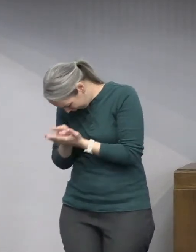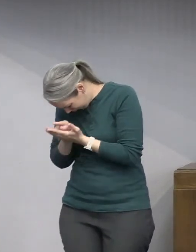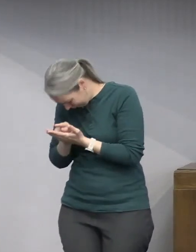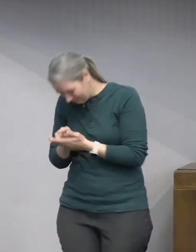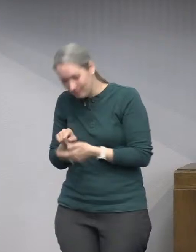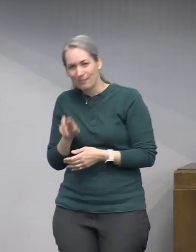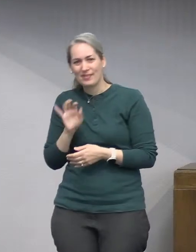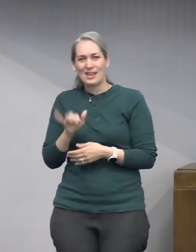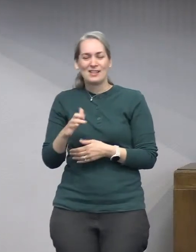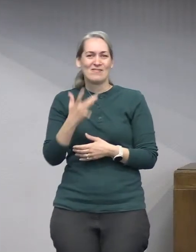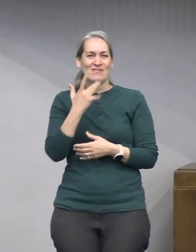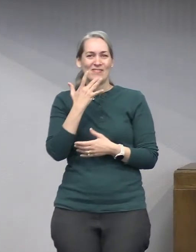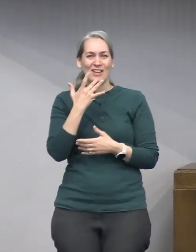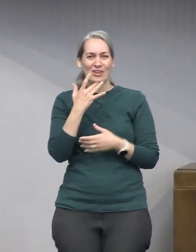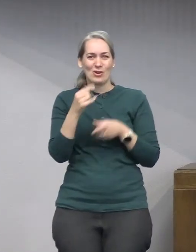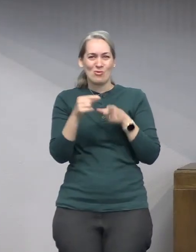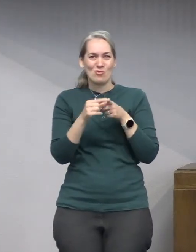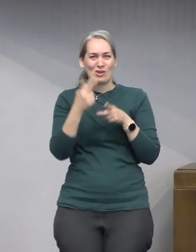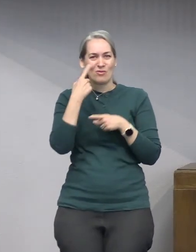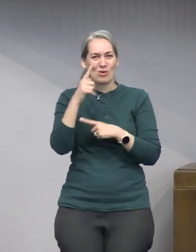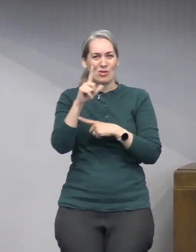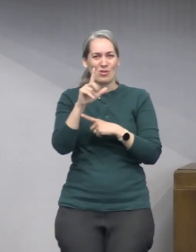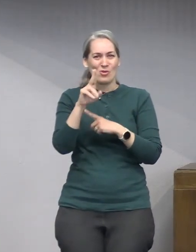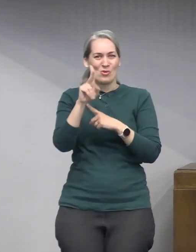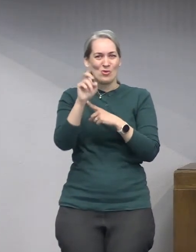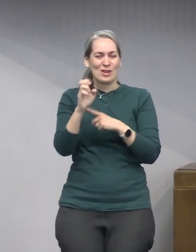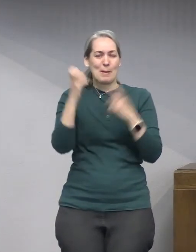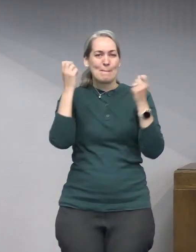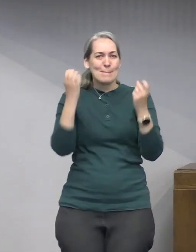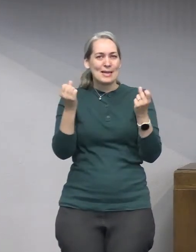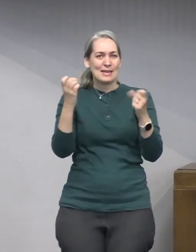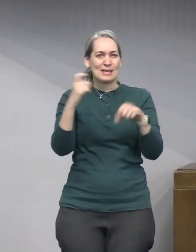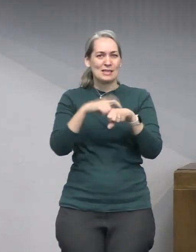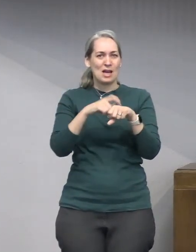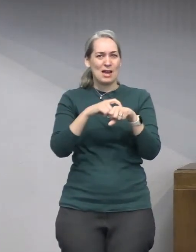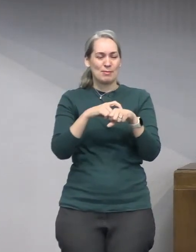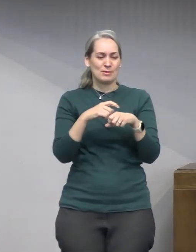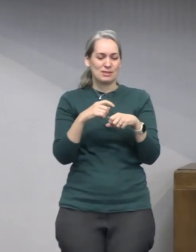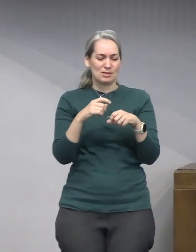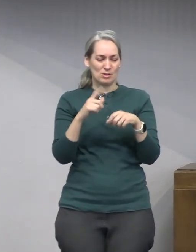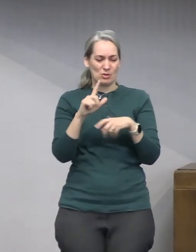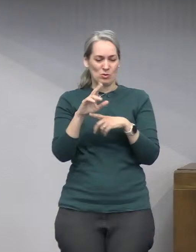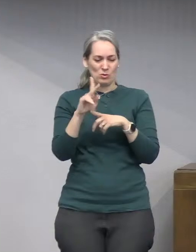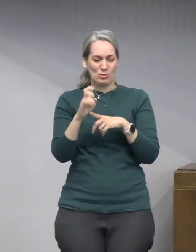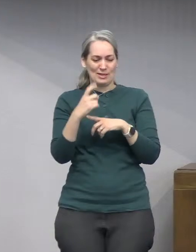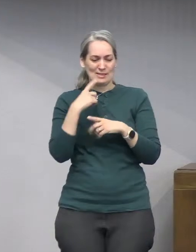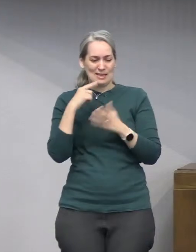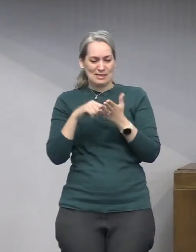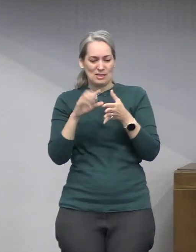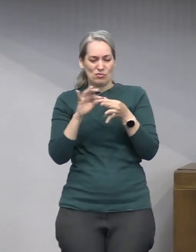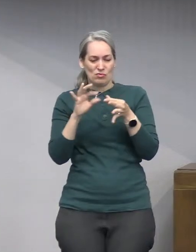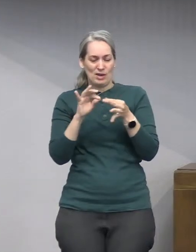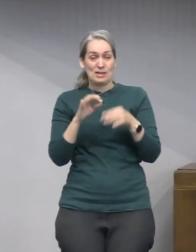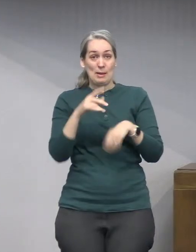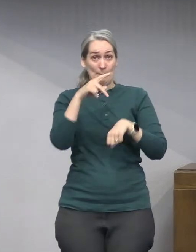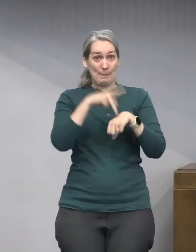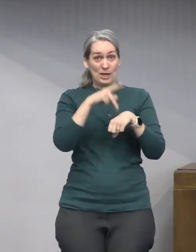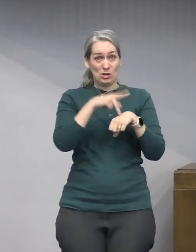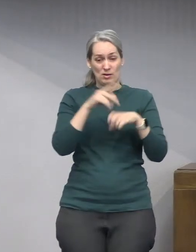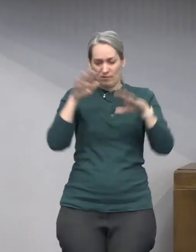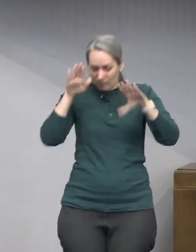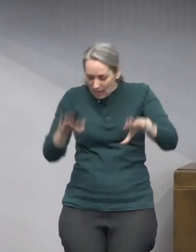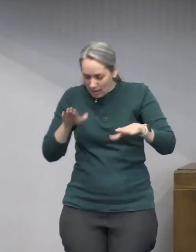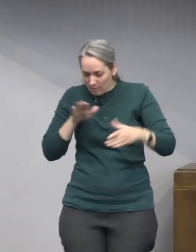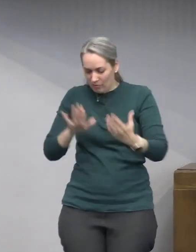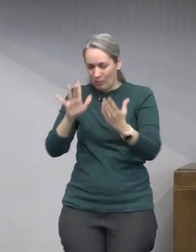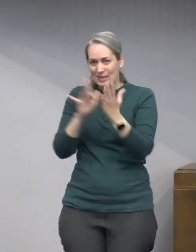That's a favorite term for Luke. Notice how many times Luke refers to this. Peter, in fact, in the previous story, fell at the feet of